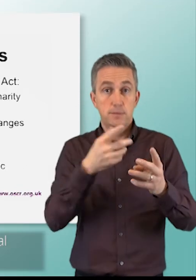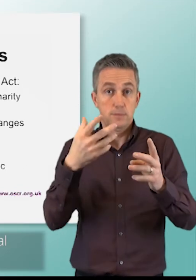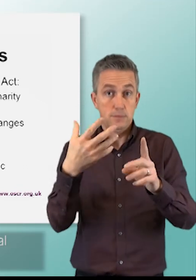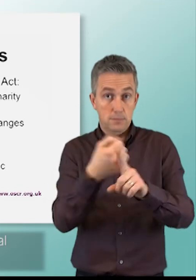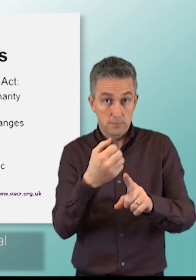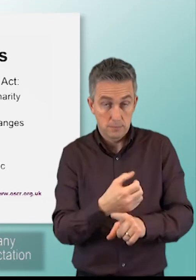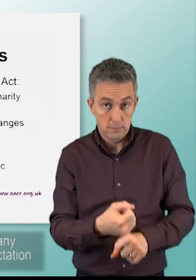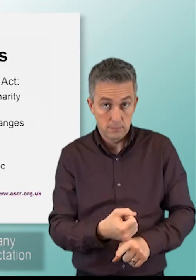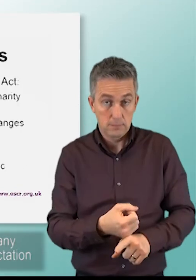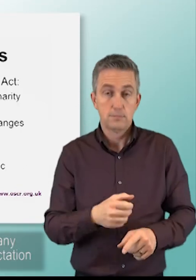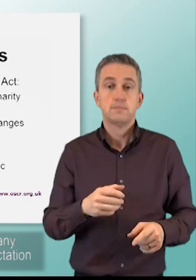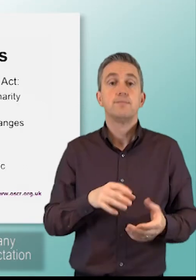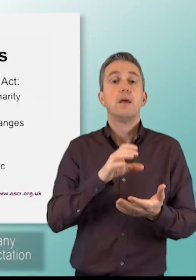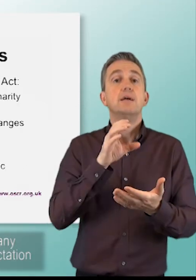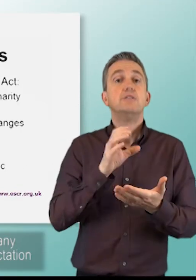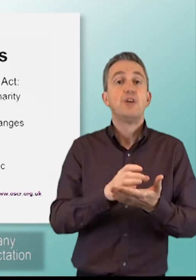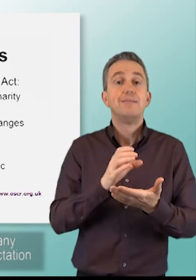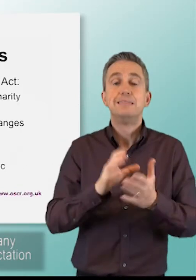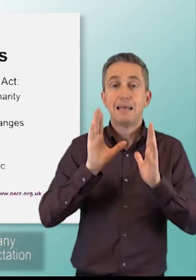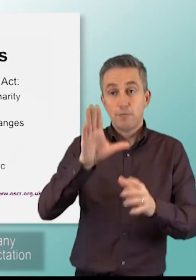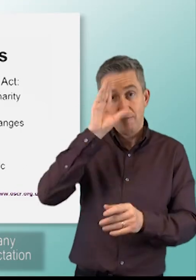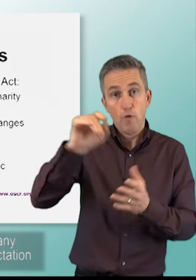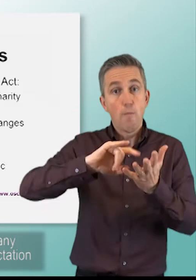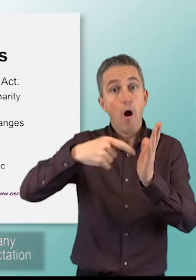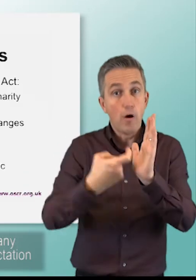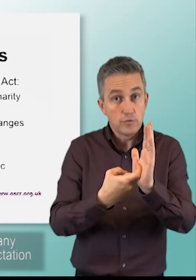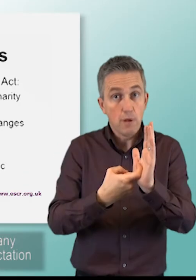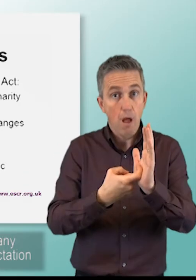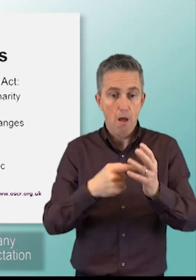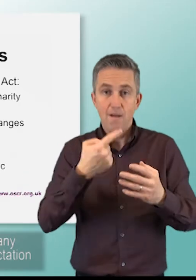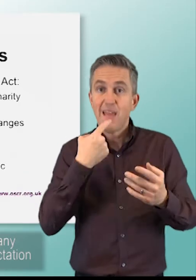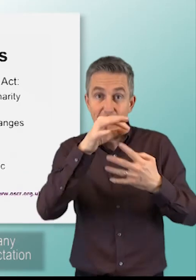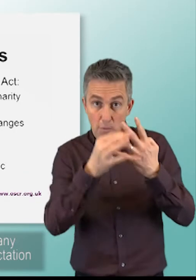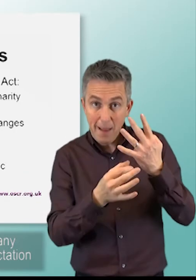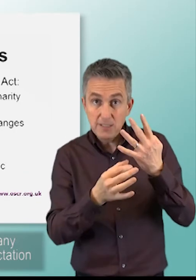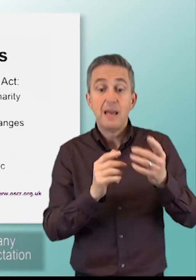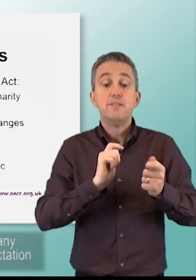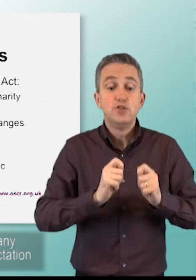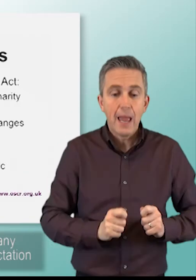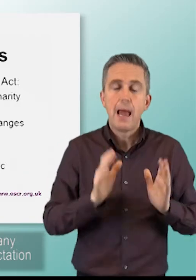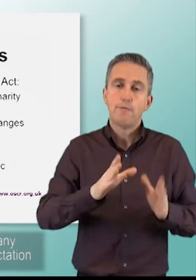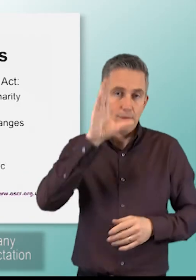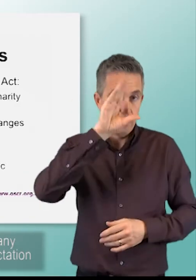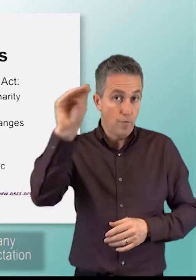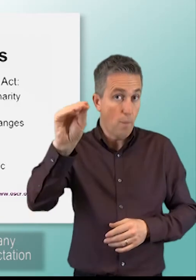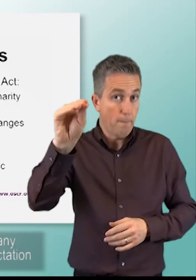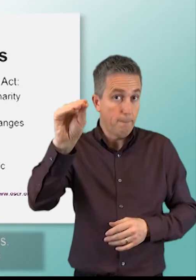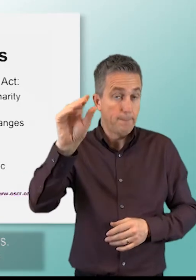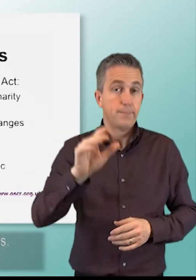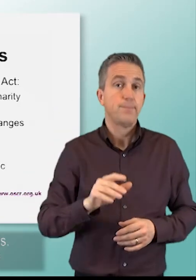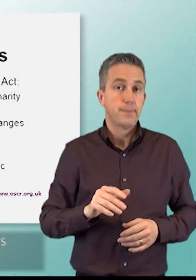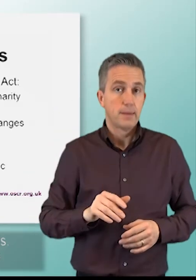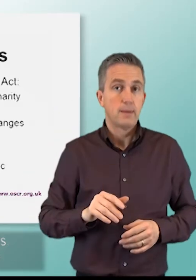charity. Trustees have to ensure that OSCAR is notified of any changes to these where they occur, and it's our expectation